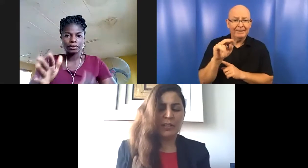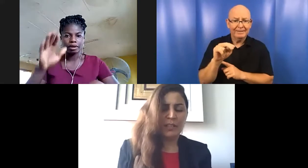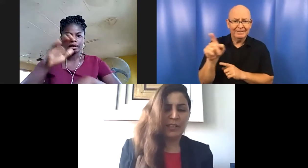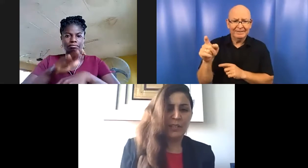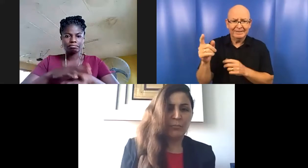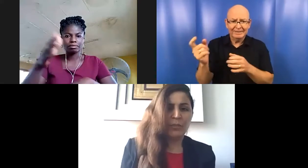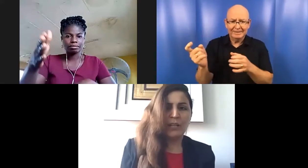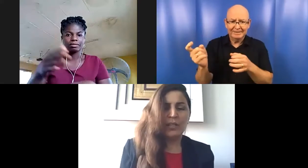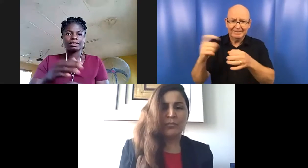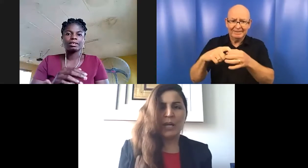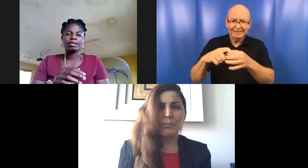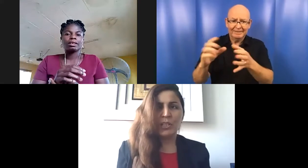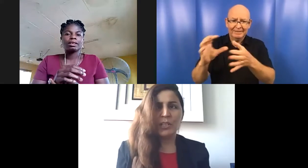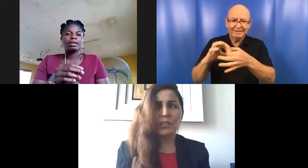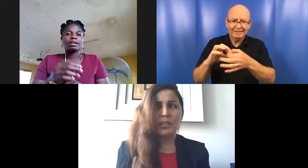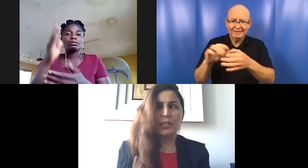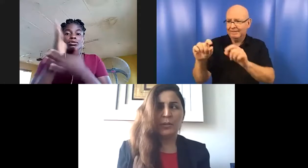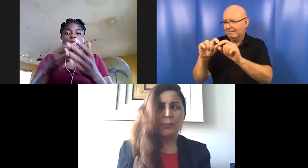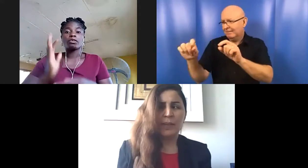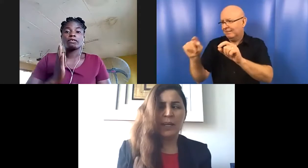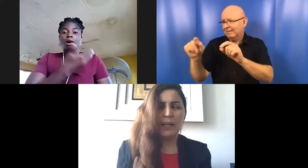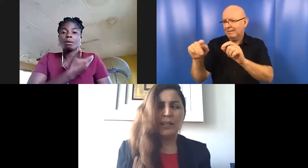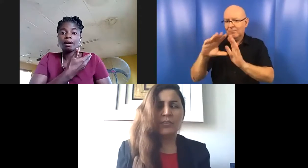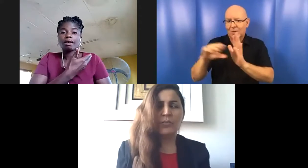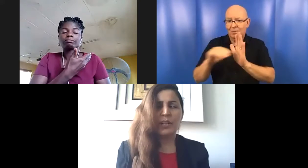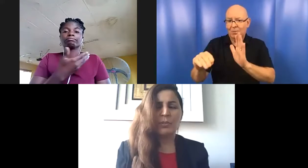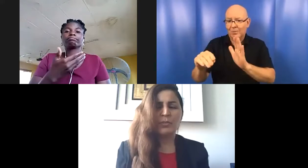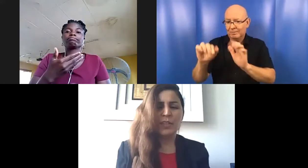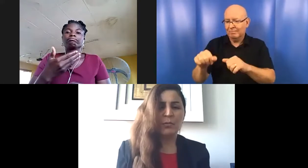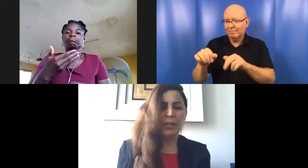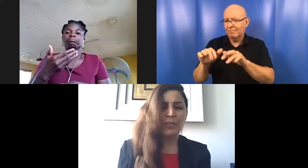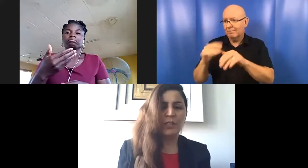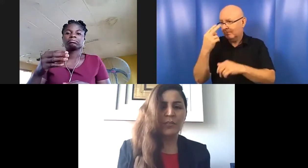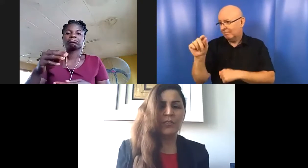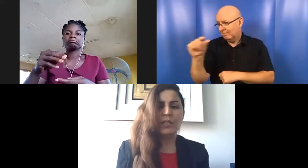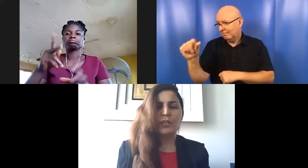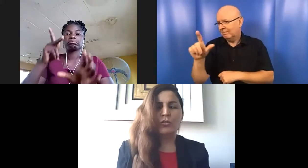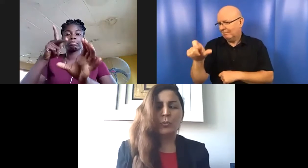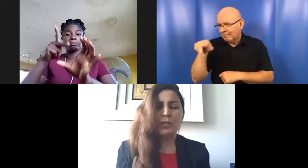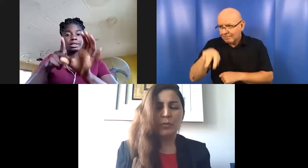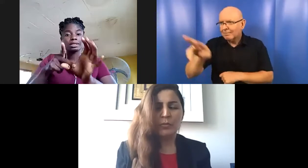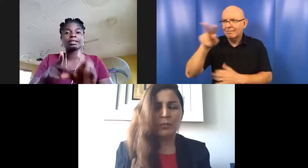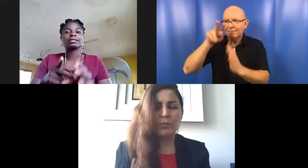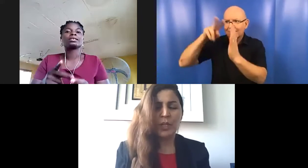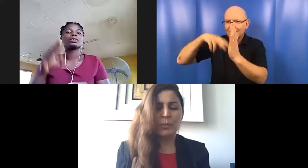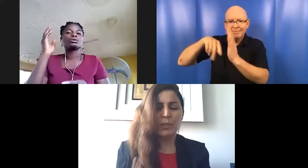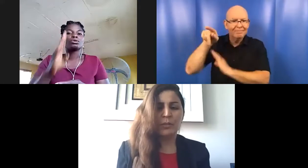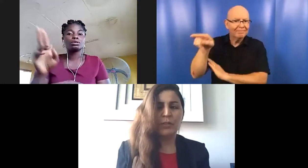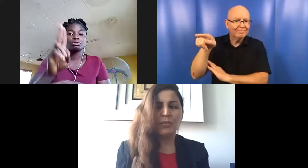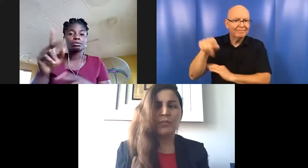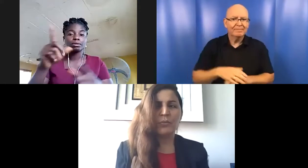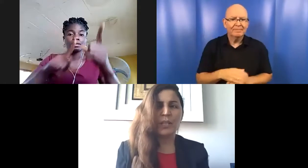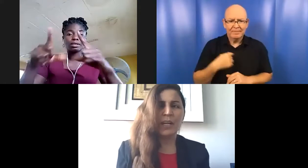having live captioning, and we are happy to take questions. So please feel free to type